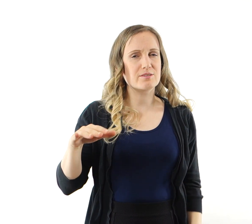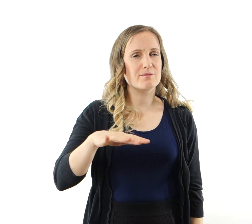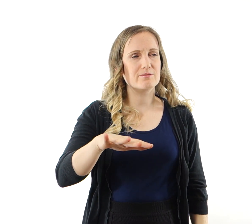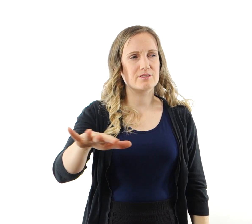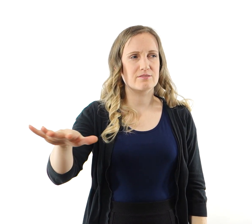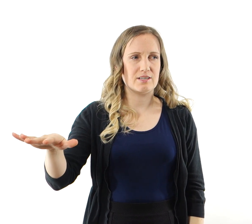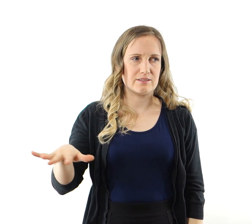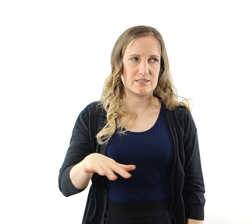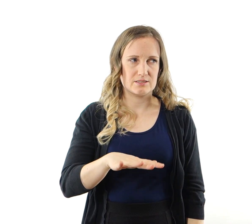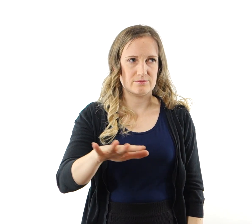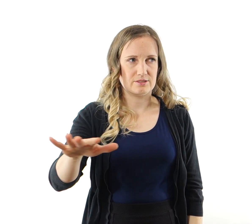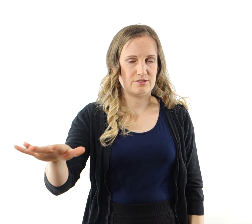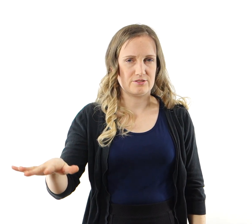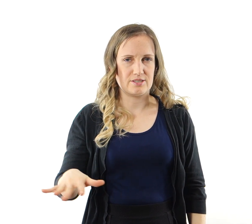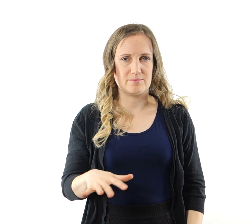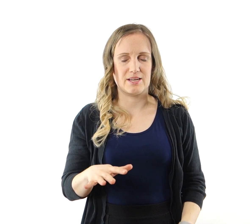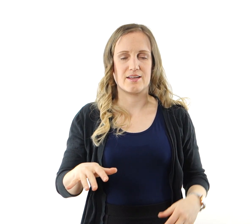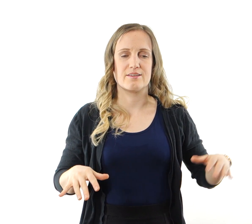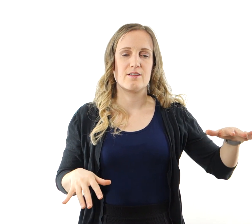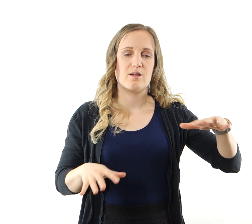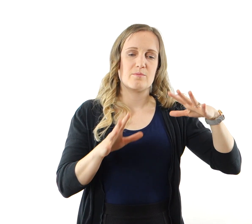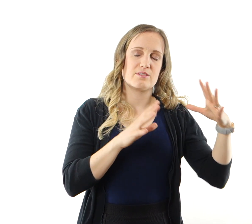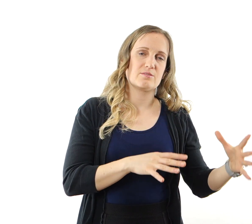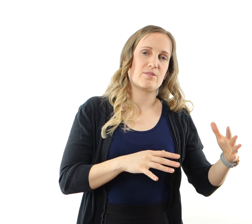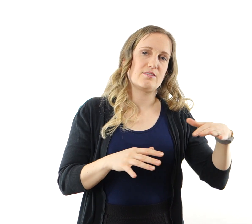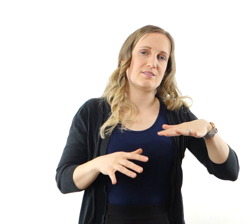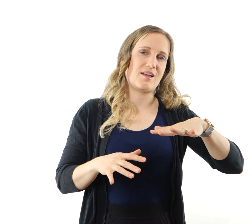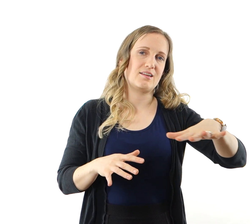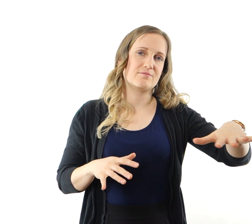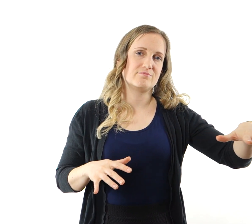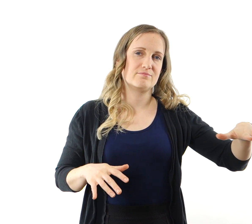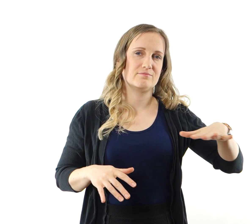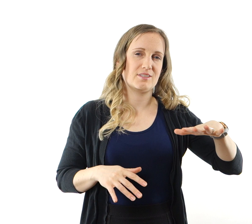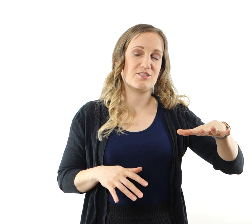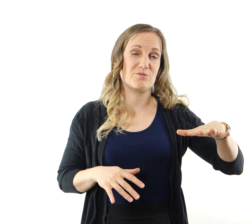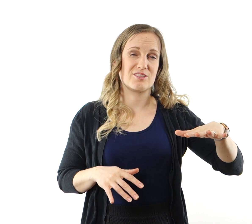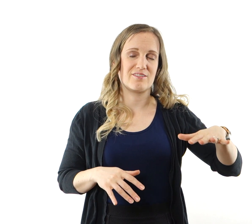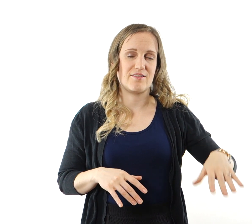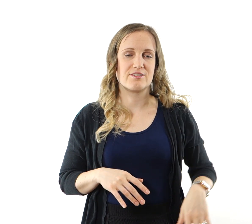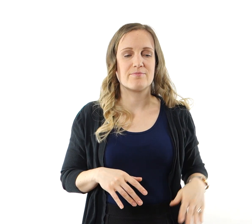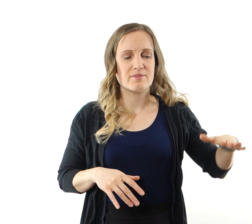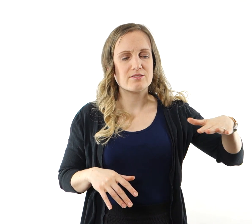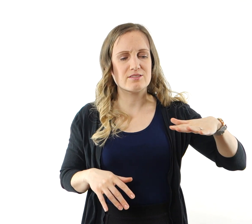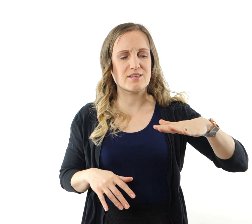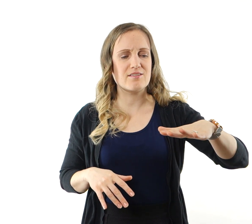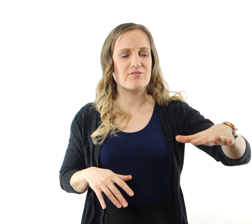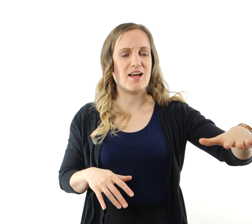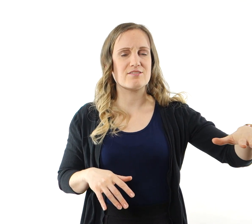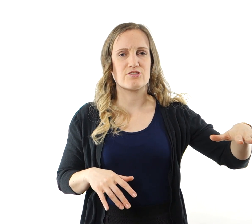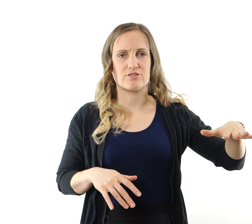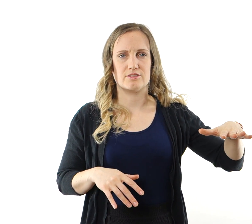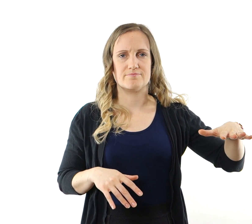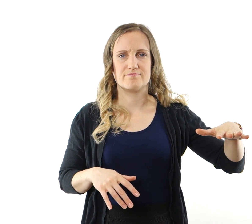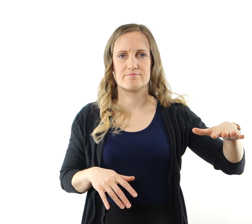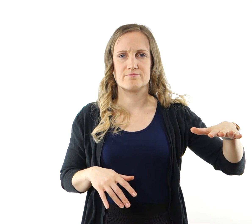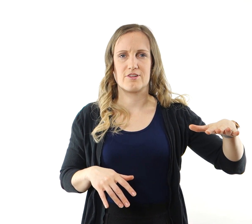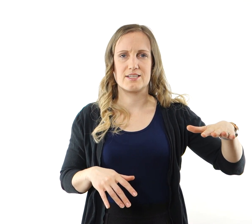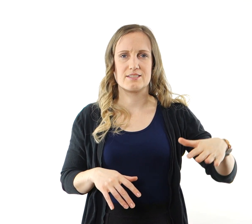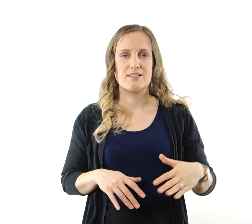would do an area with your dominant hand, but since we're on this side, let's do it with our left. So it's kind of flat and circle, right?